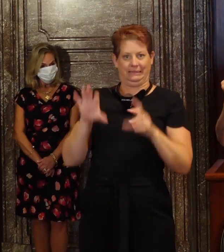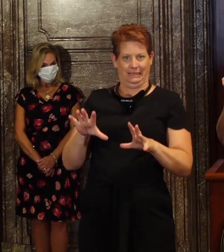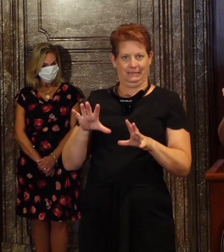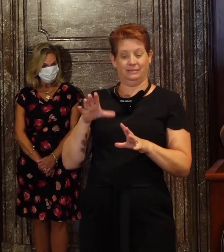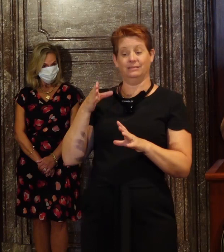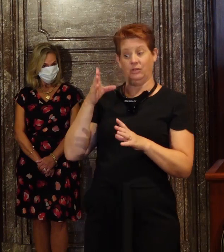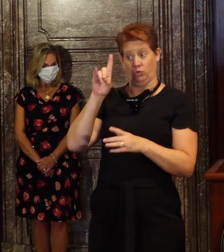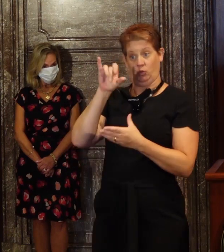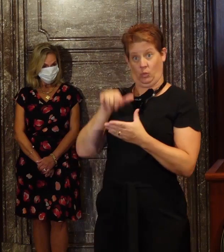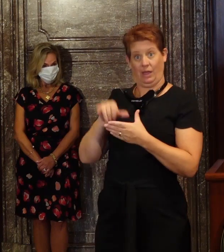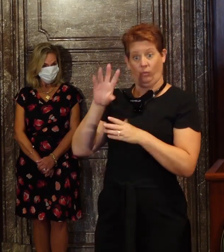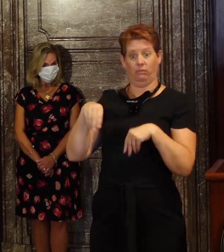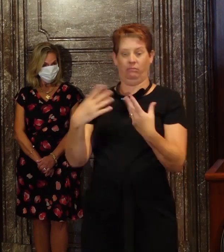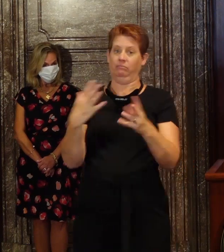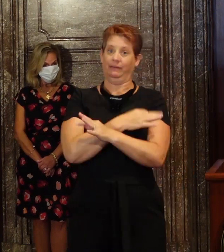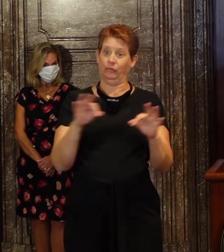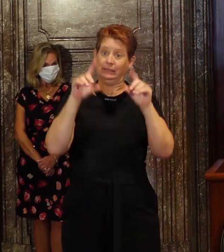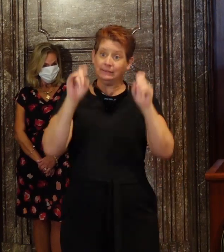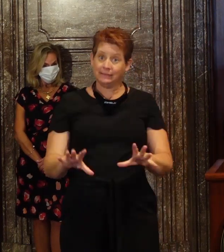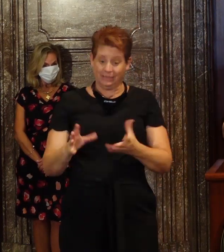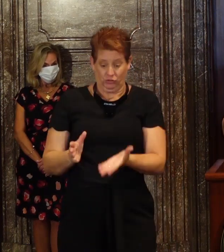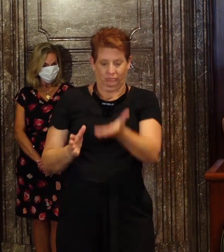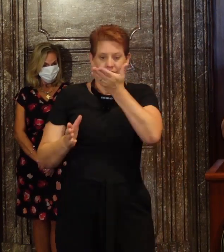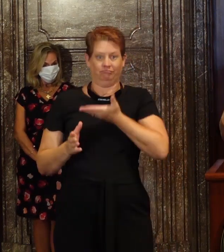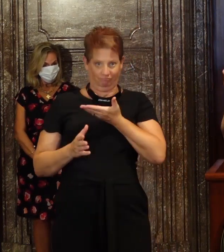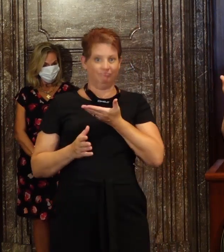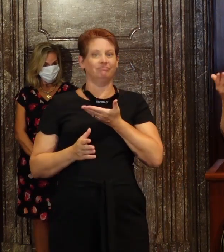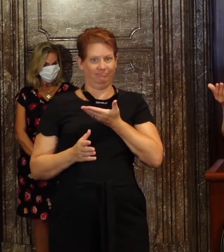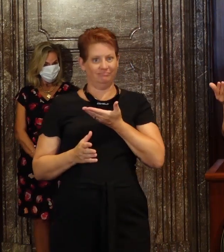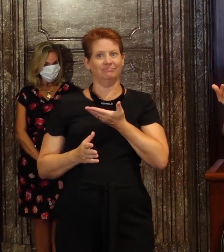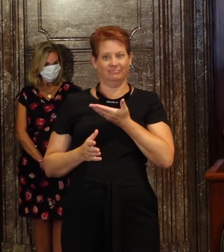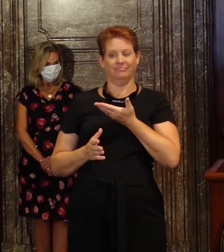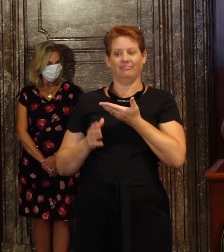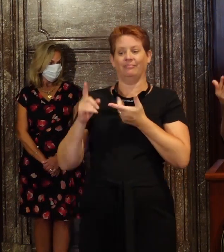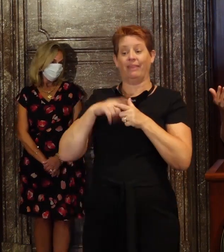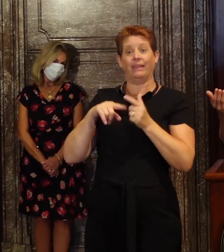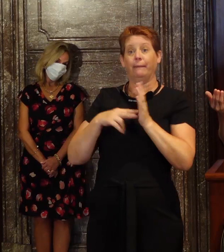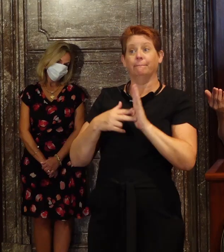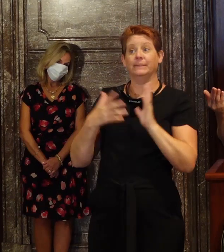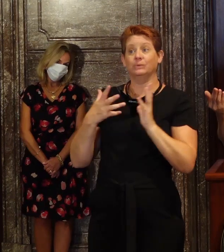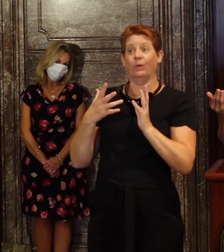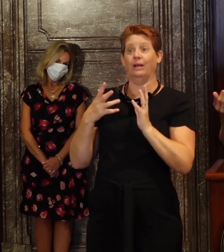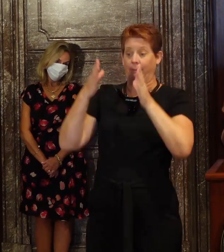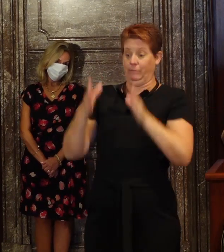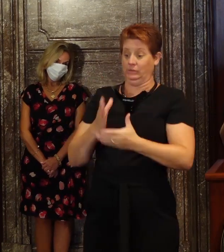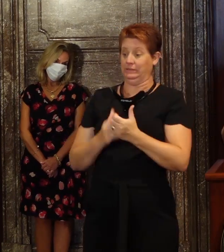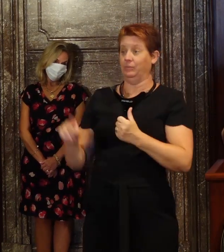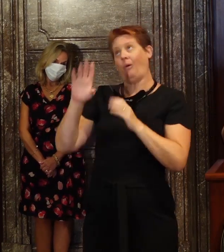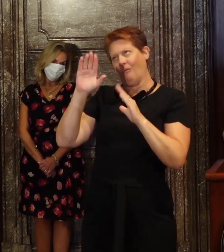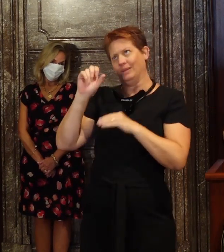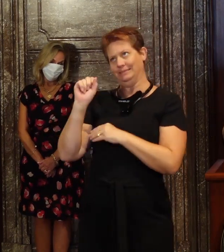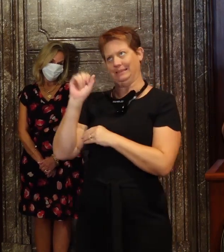you at no cost. You get the test result, and a patient somewhere, hopefully in the state of South Carolina,